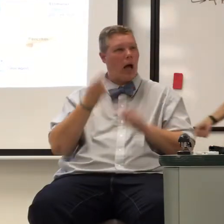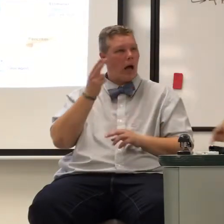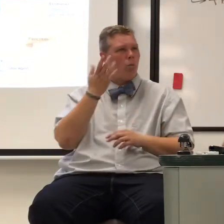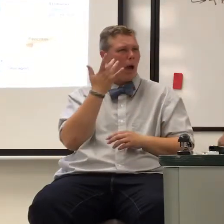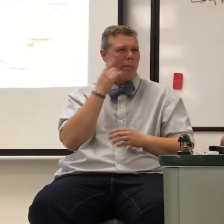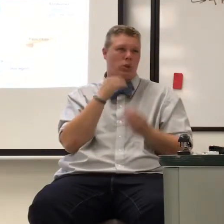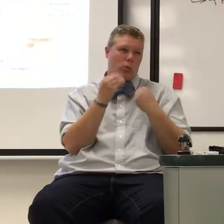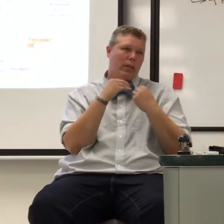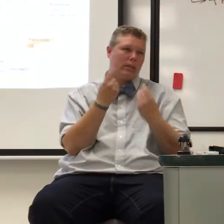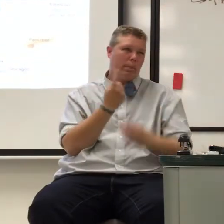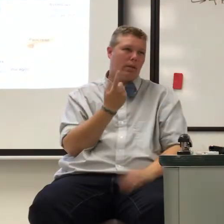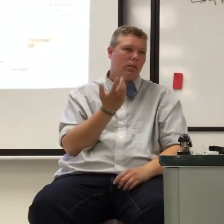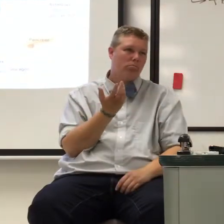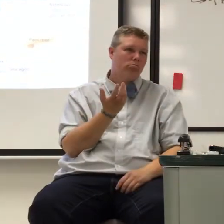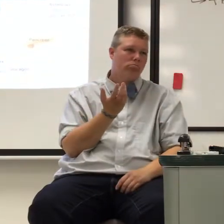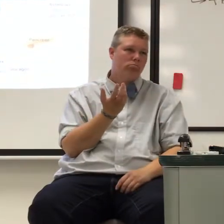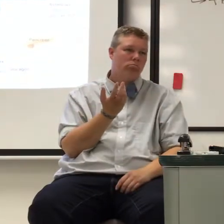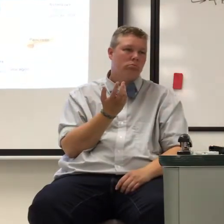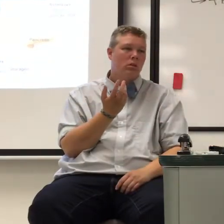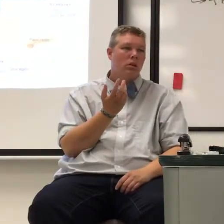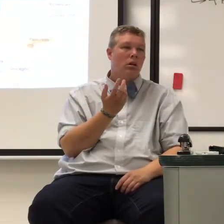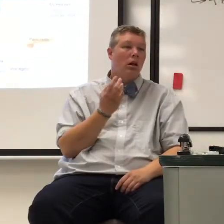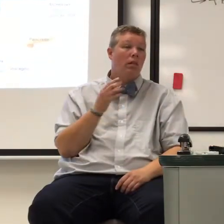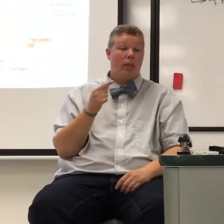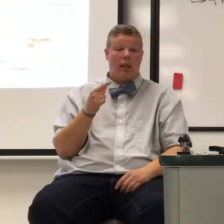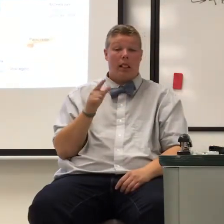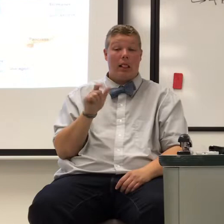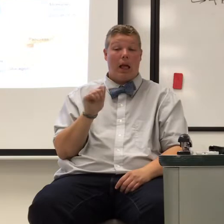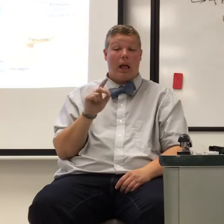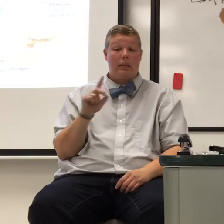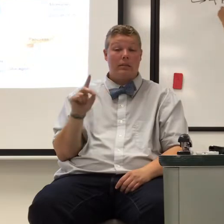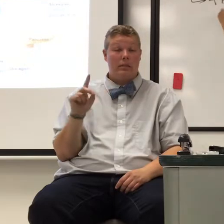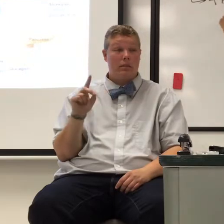okay, the gland